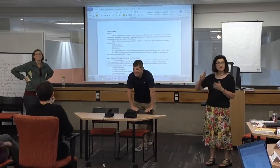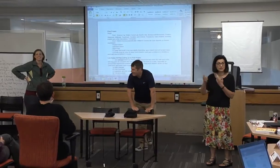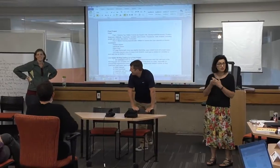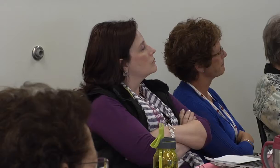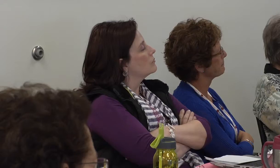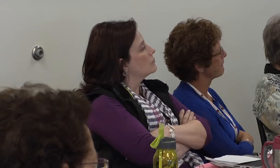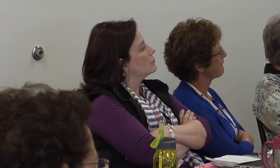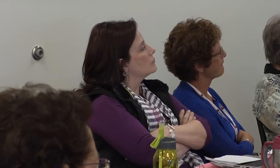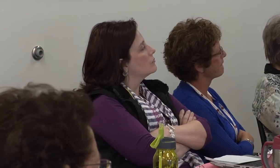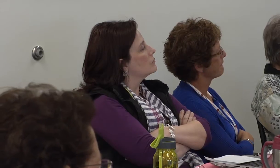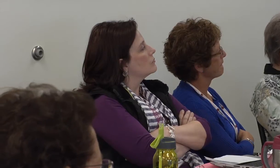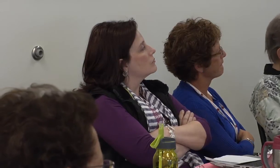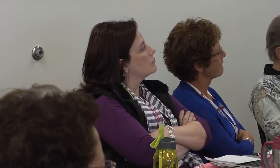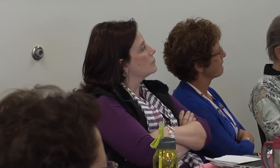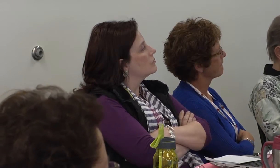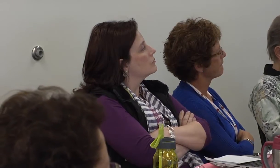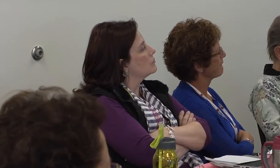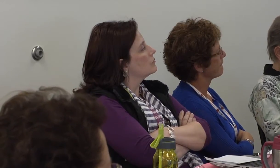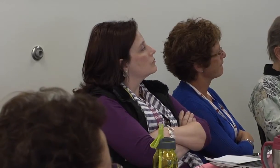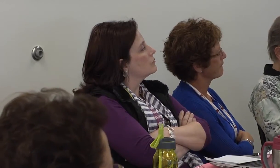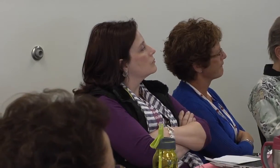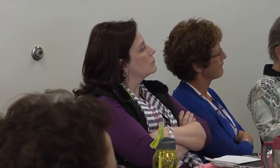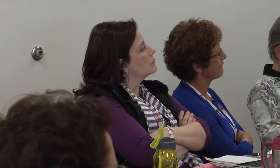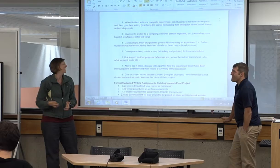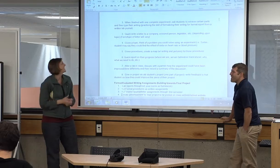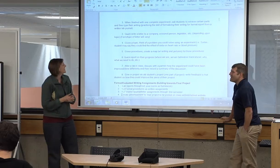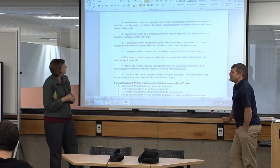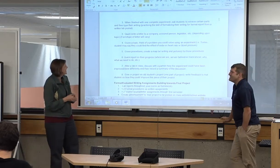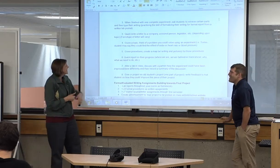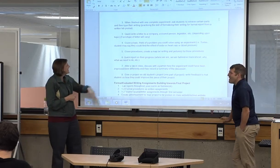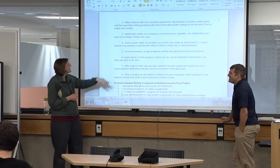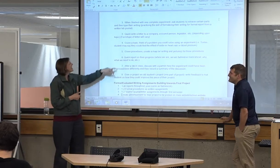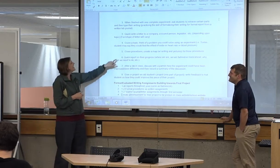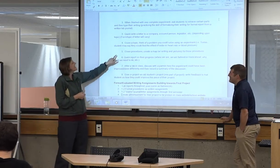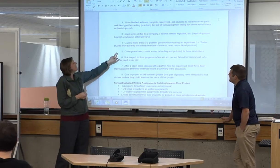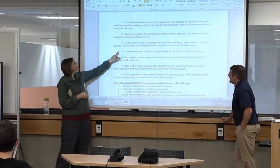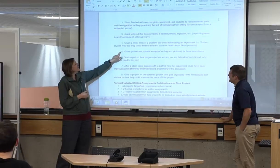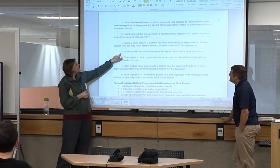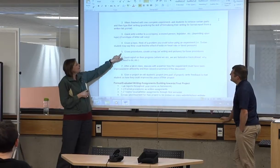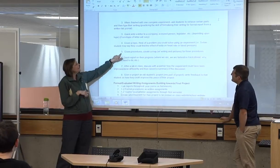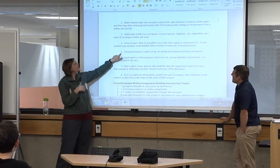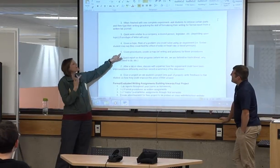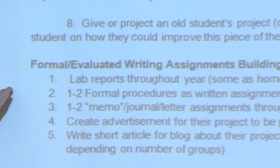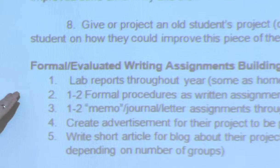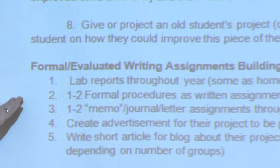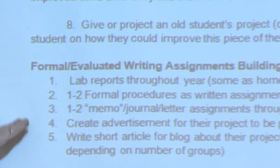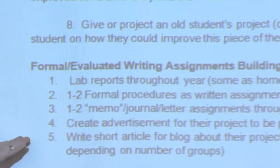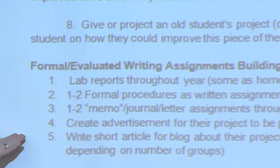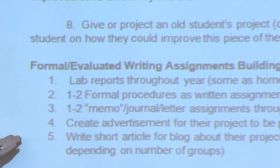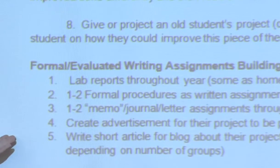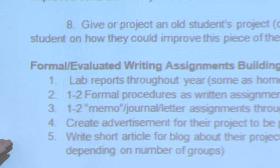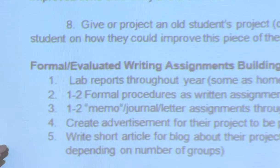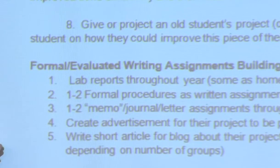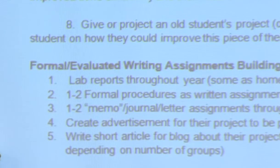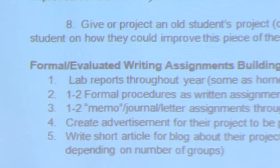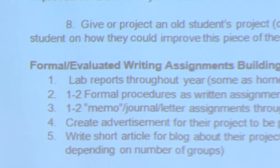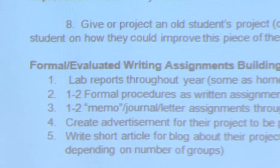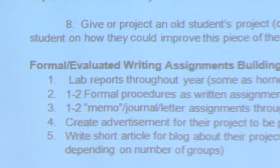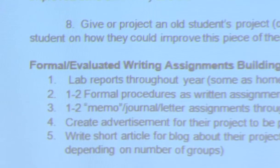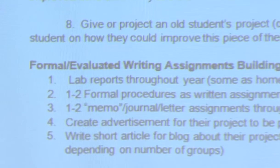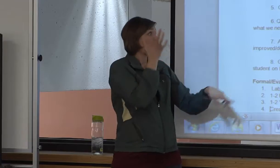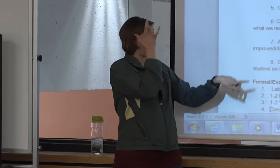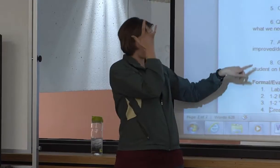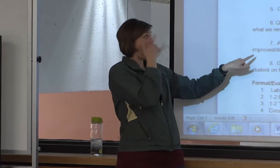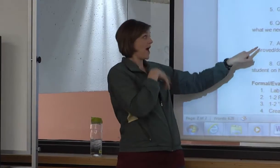there'll be a revision. We asked participants in the workshop to actually design a writing intensive project